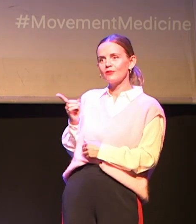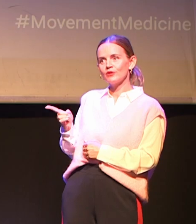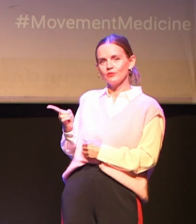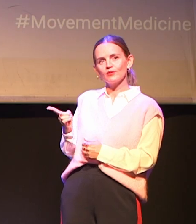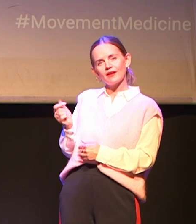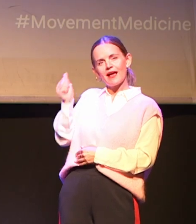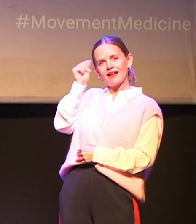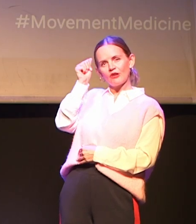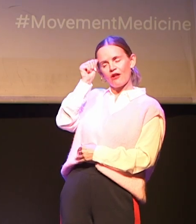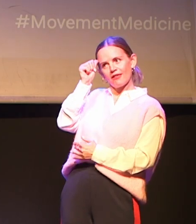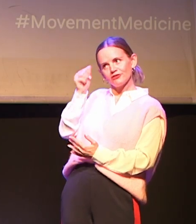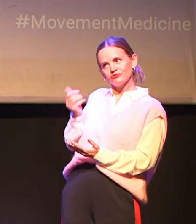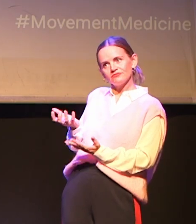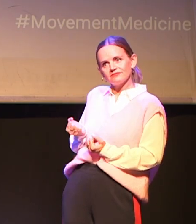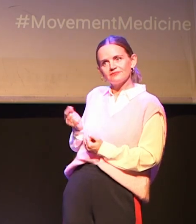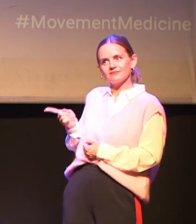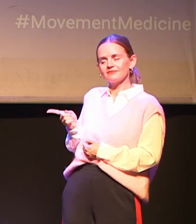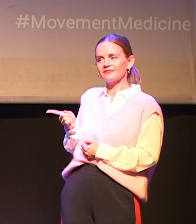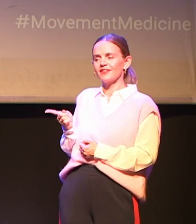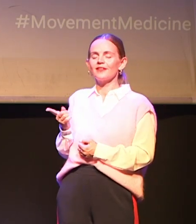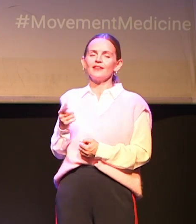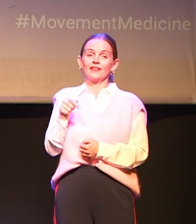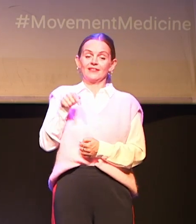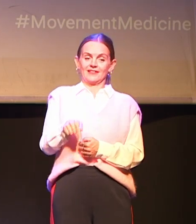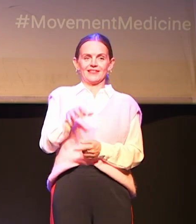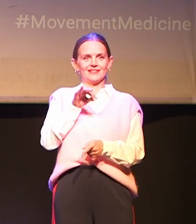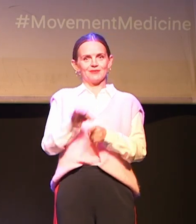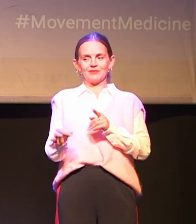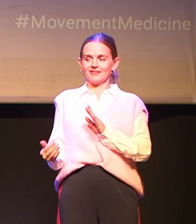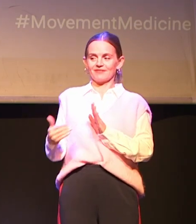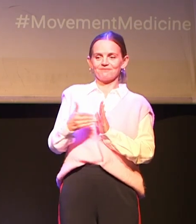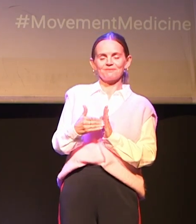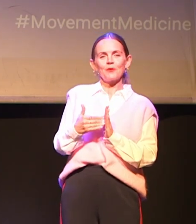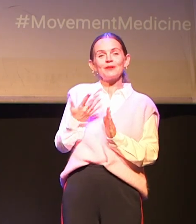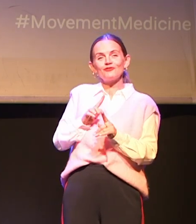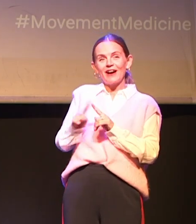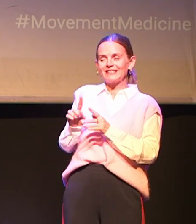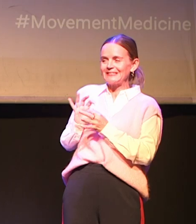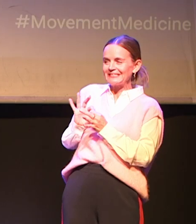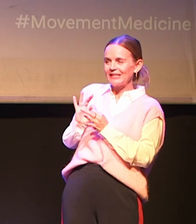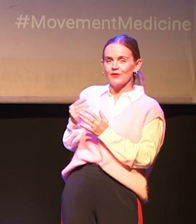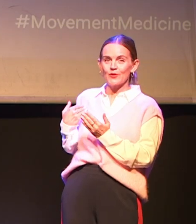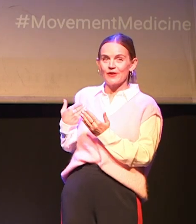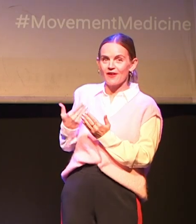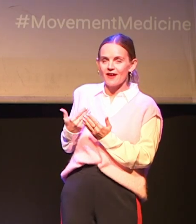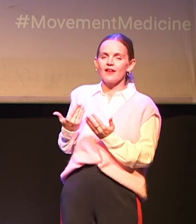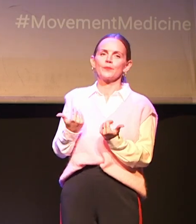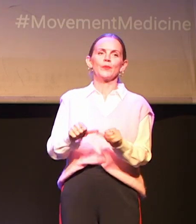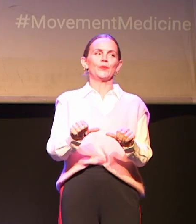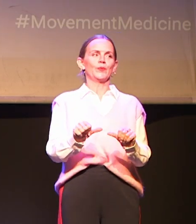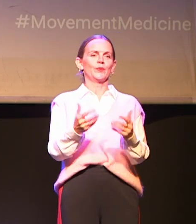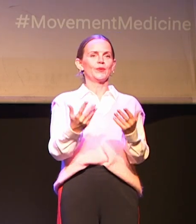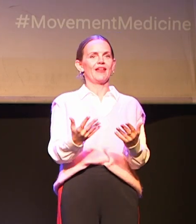know this particular trip, we've been trying to collaborate for a couple of years, and the moment is now. And